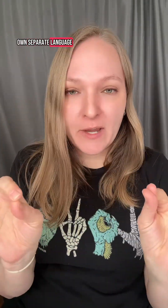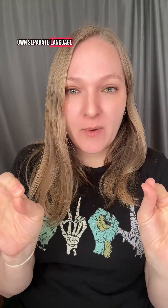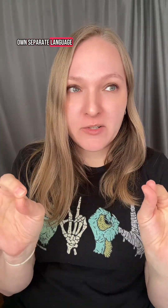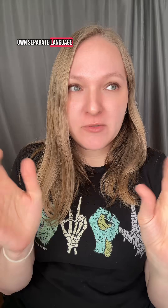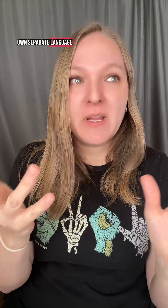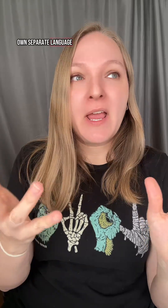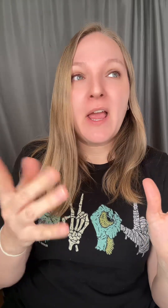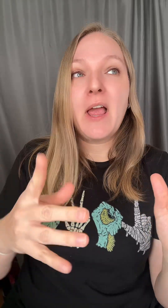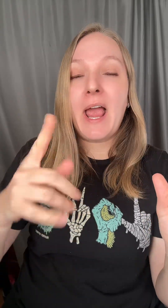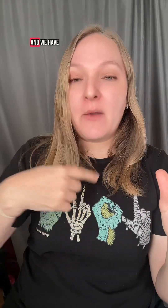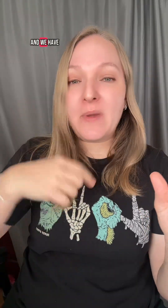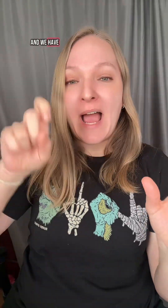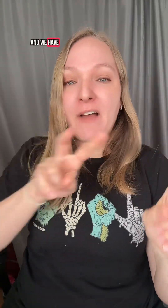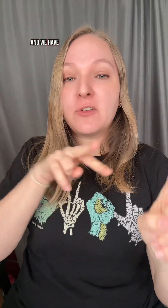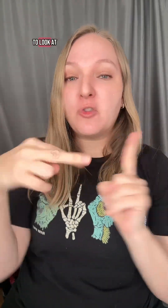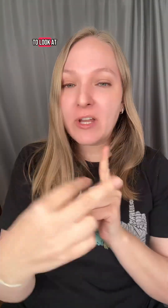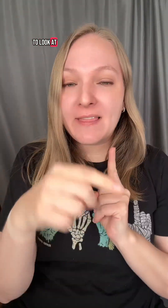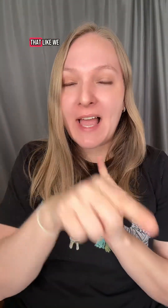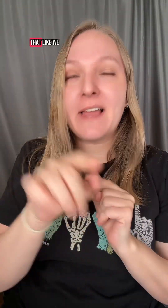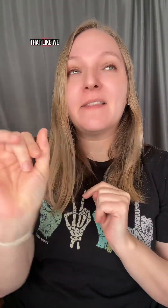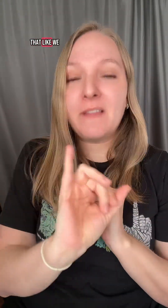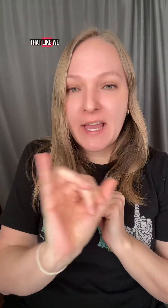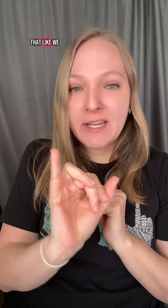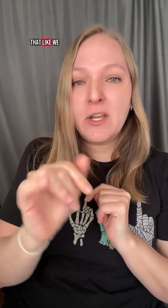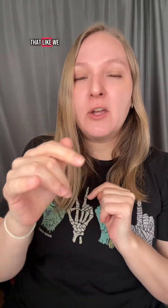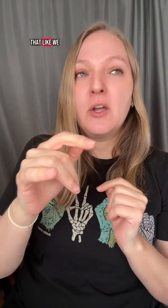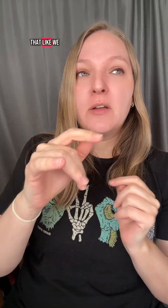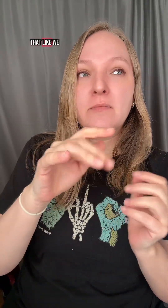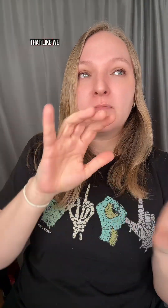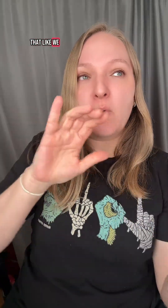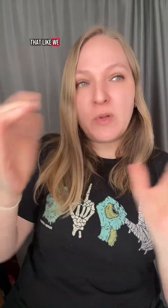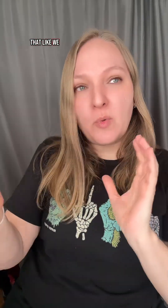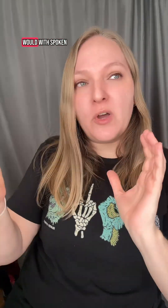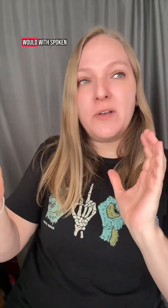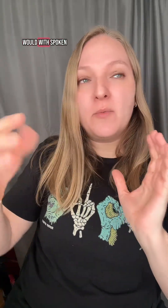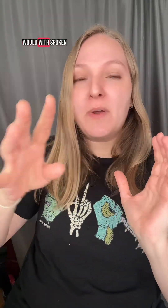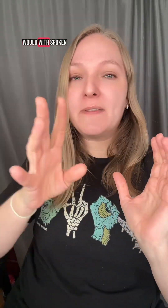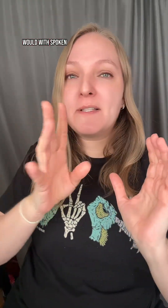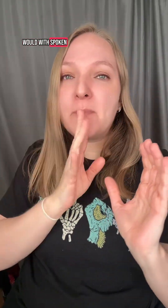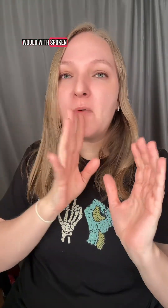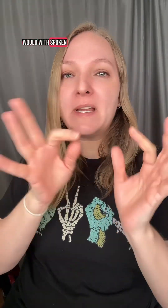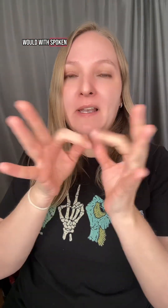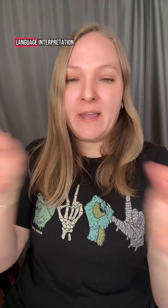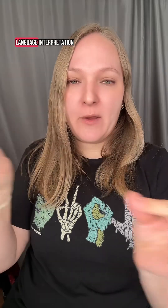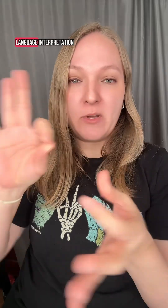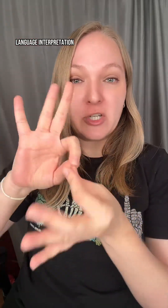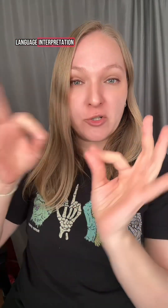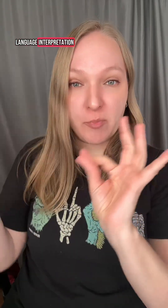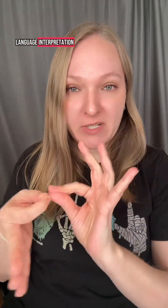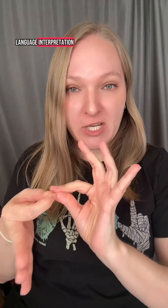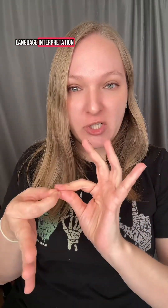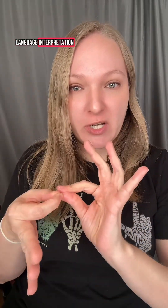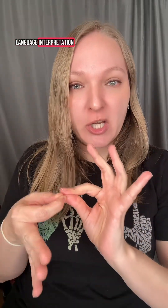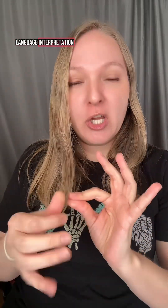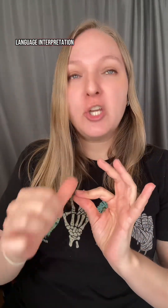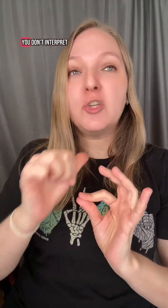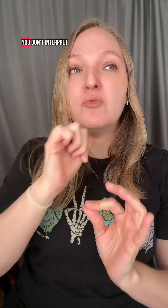language. And we have to look at that like we would with spoken language interpretation. You